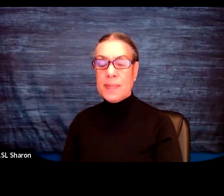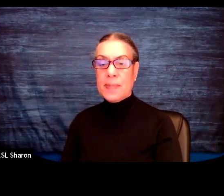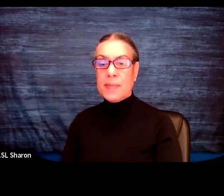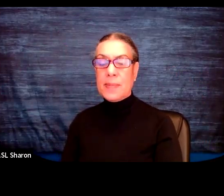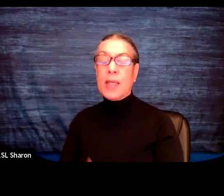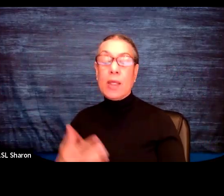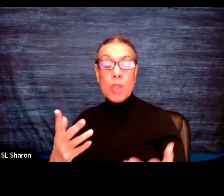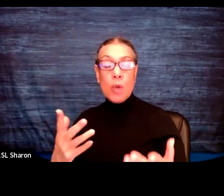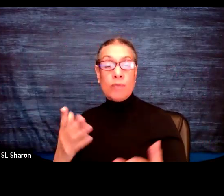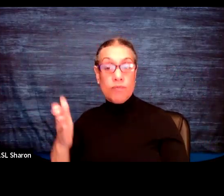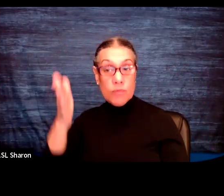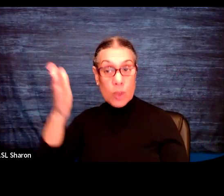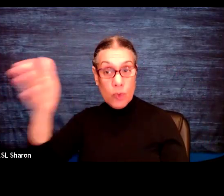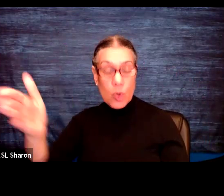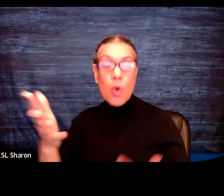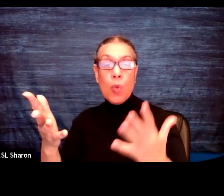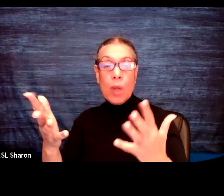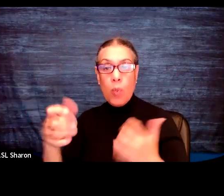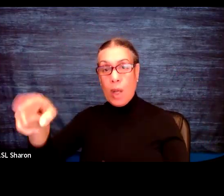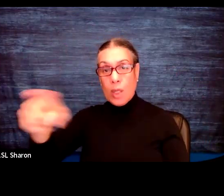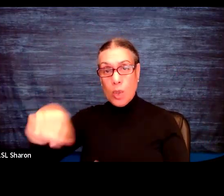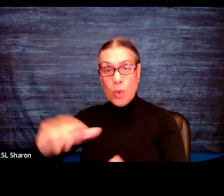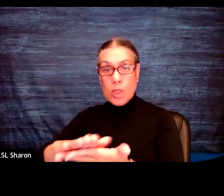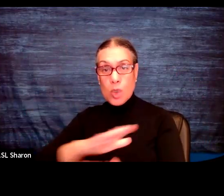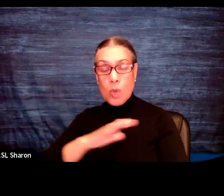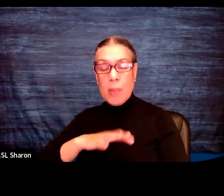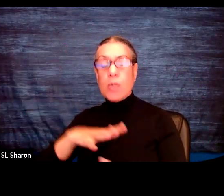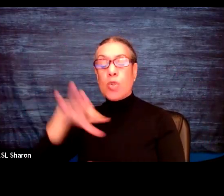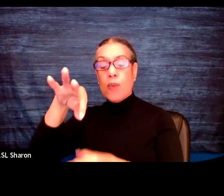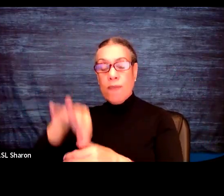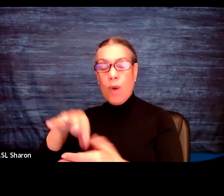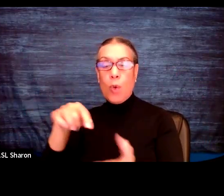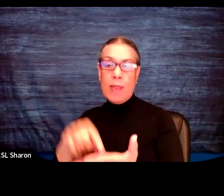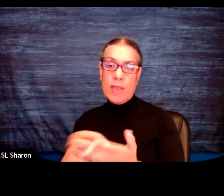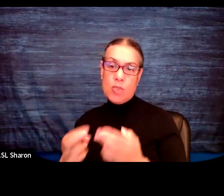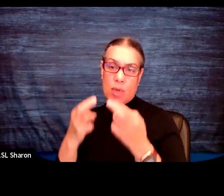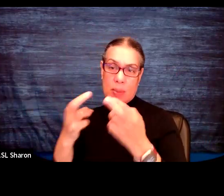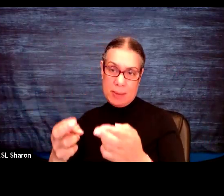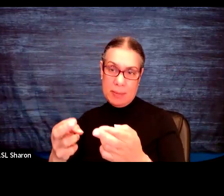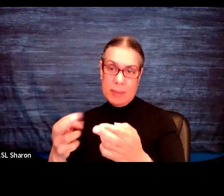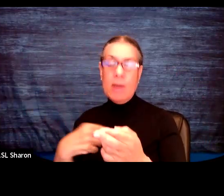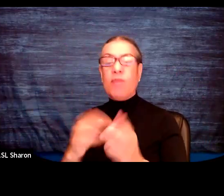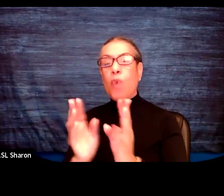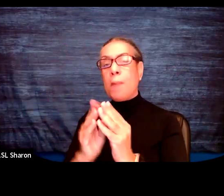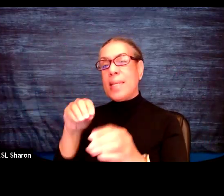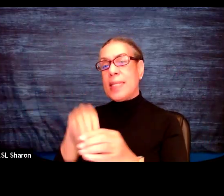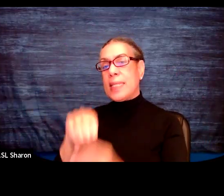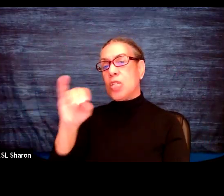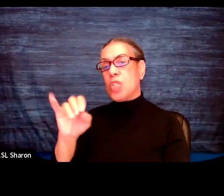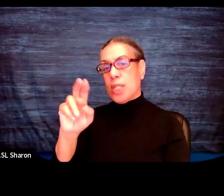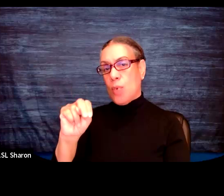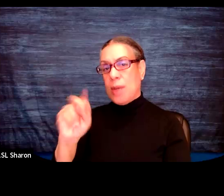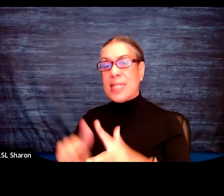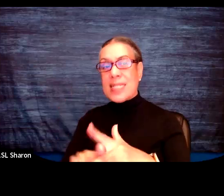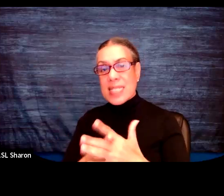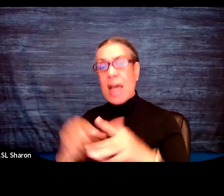So looking forward, we are asking for the school committee to vote on this policy recommendation at a school committee meeting in January to go into effect